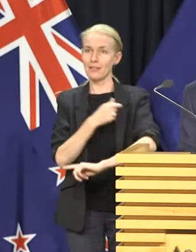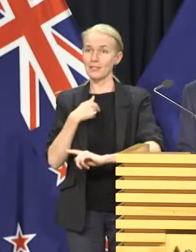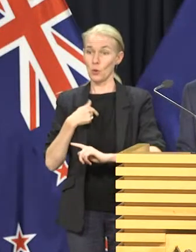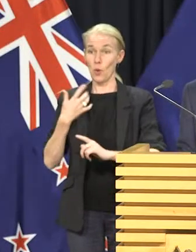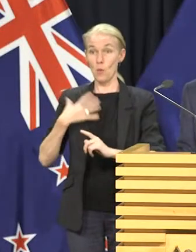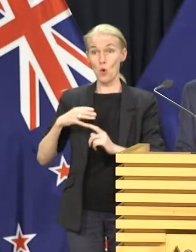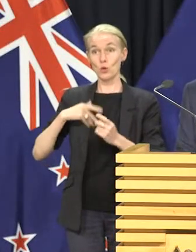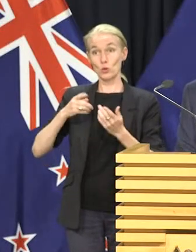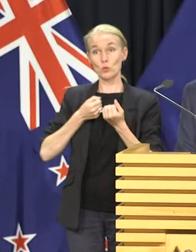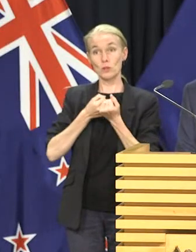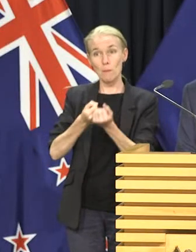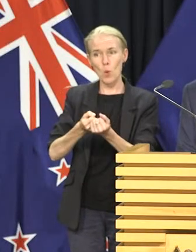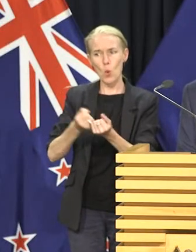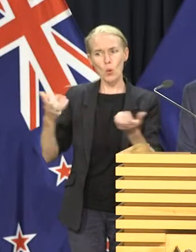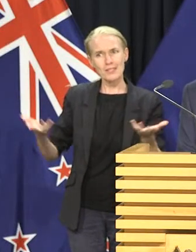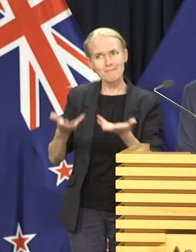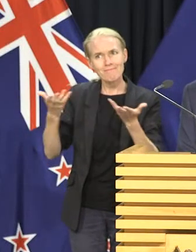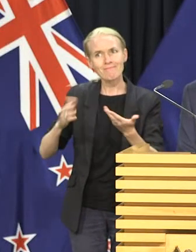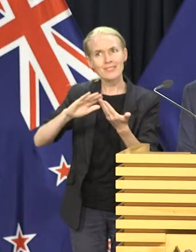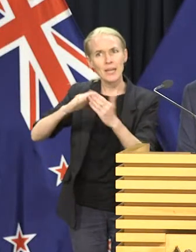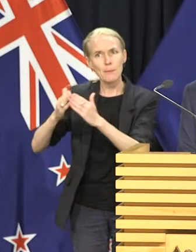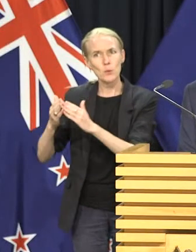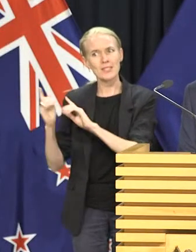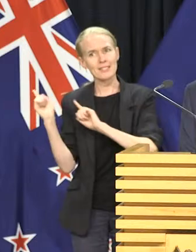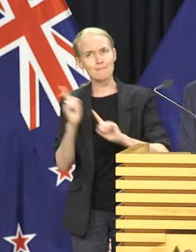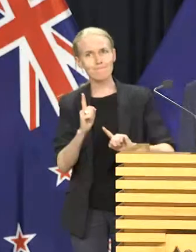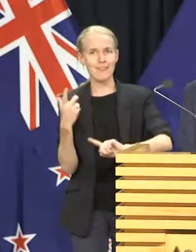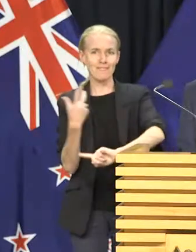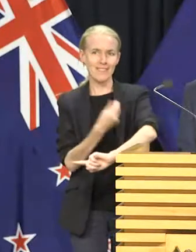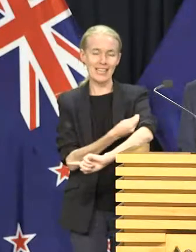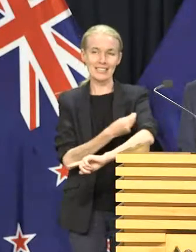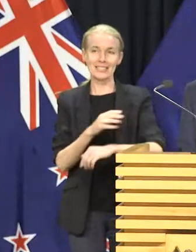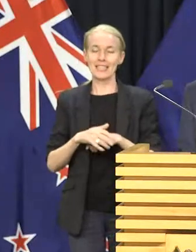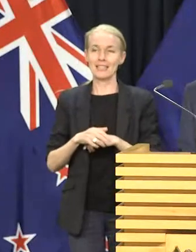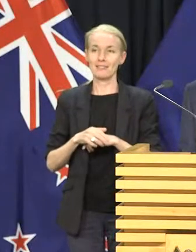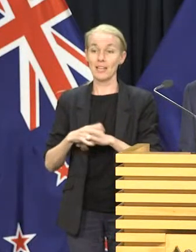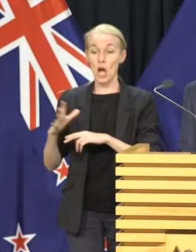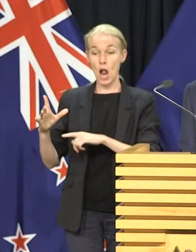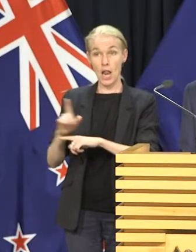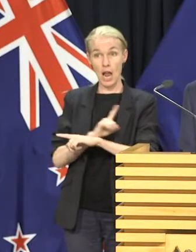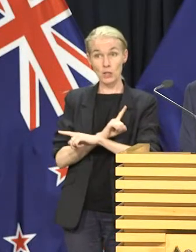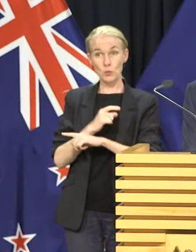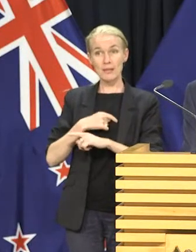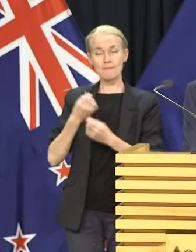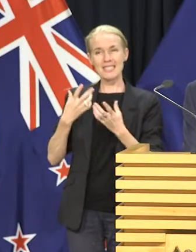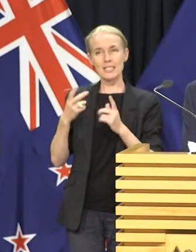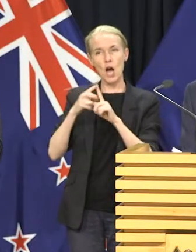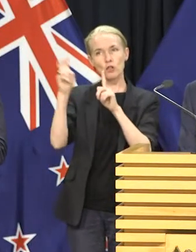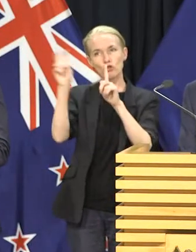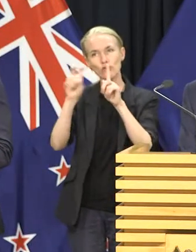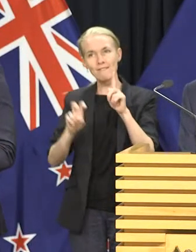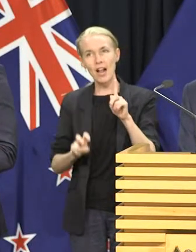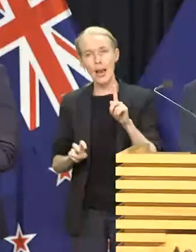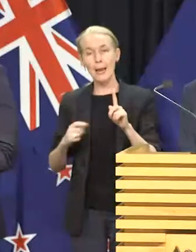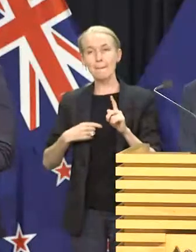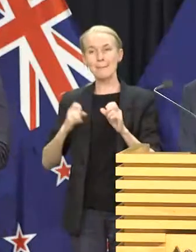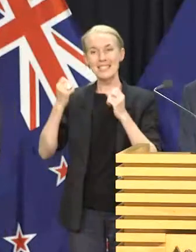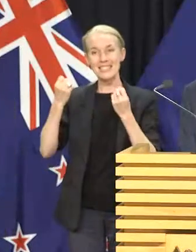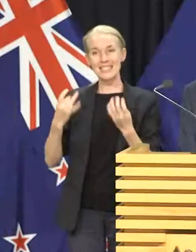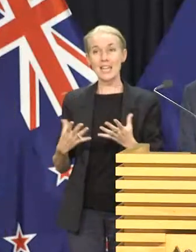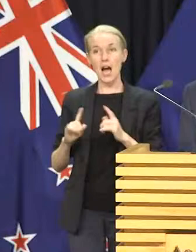our communities. Last week I started a roadshow around starting in Tāmaki Makaurau and into Te Tai